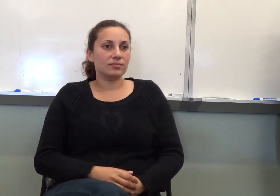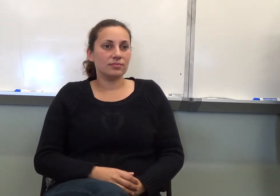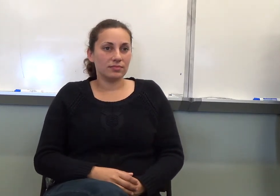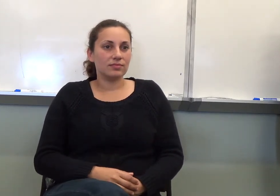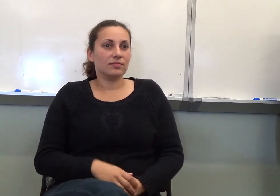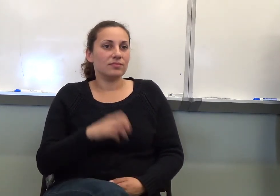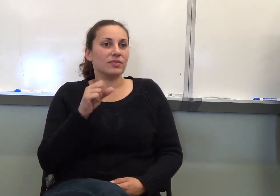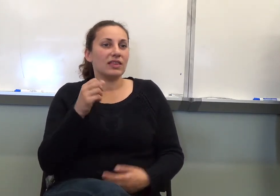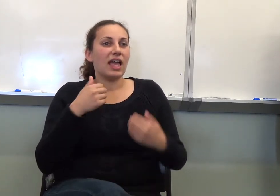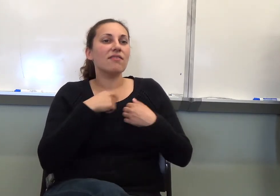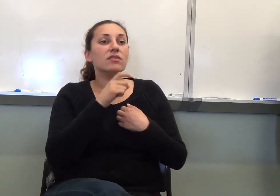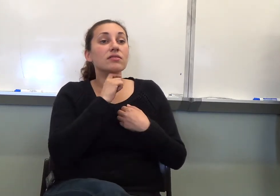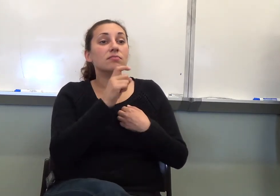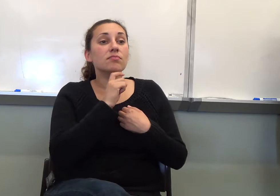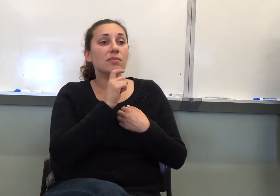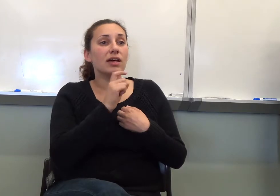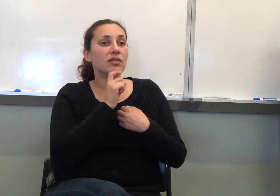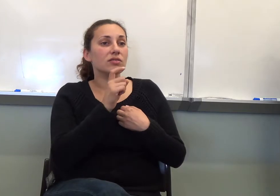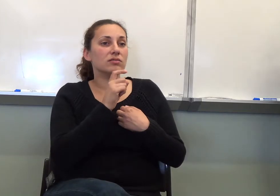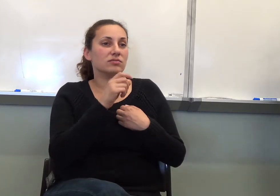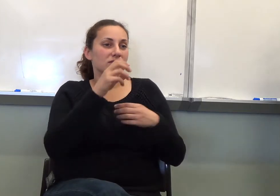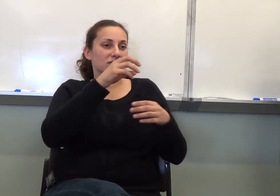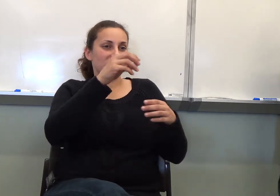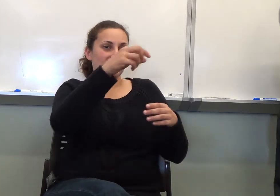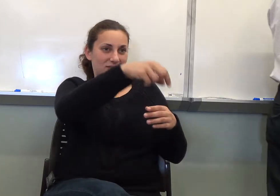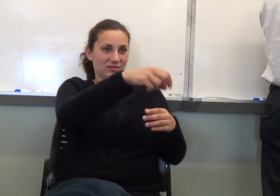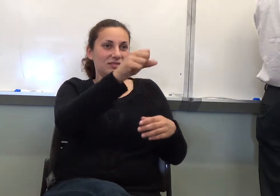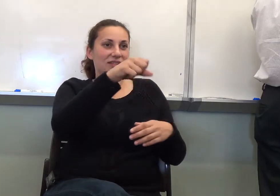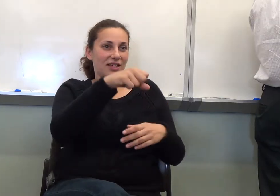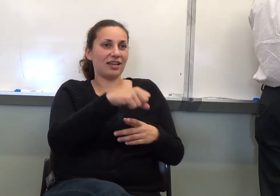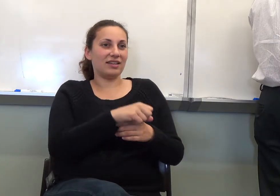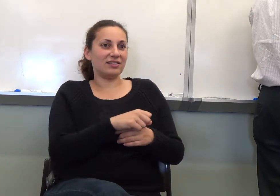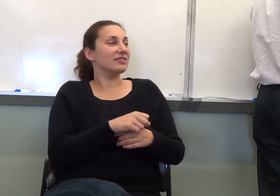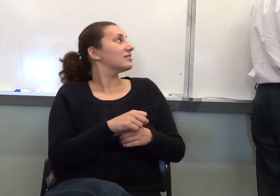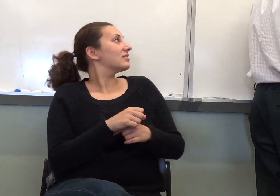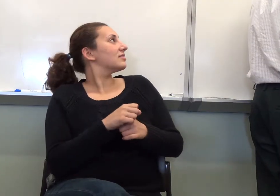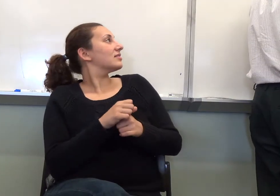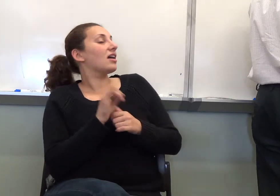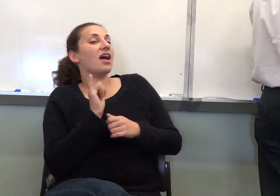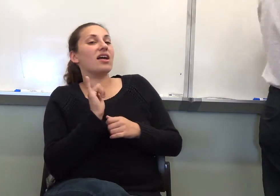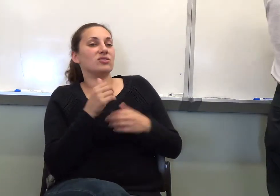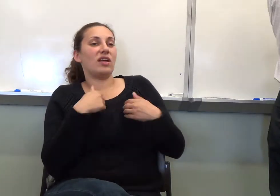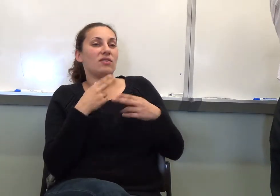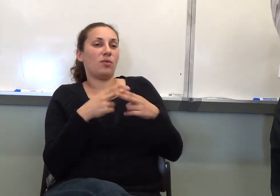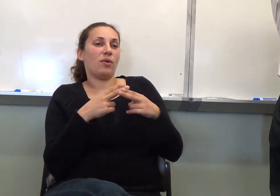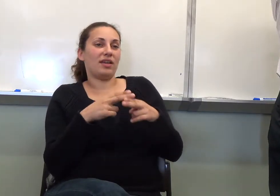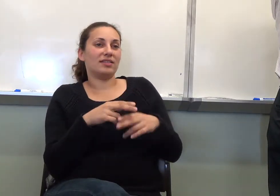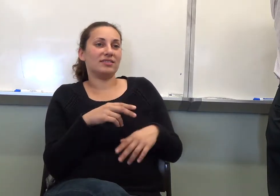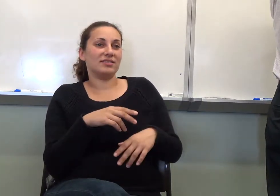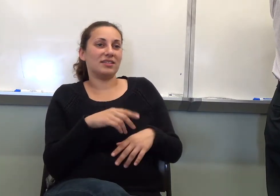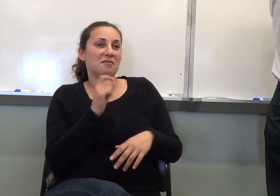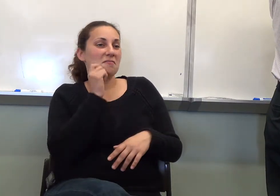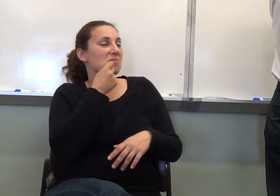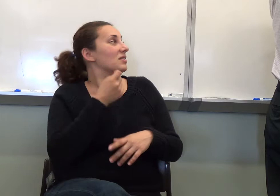And they have a little handle on them so you can pick them up and so forth. So the assayer puts some weights over there and everything comes back into